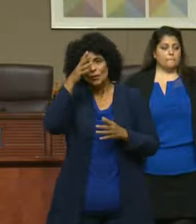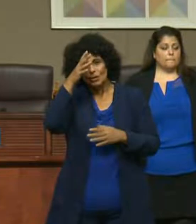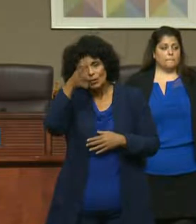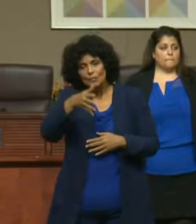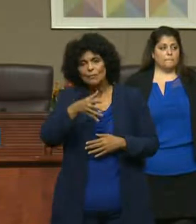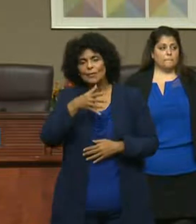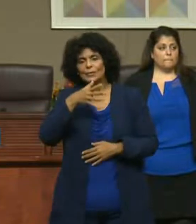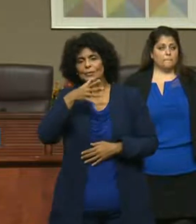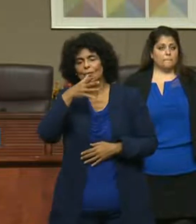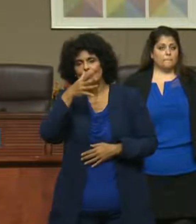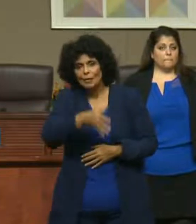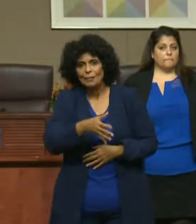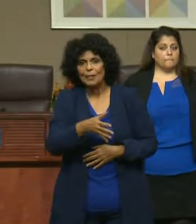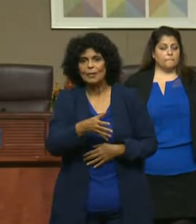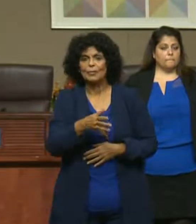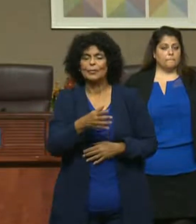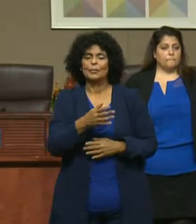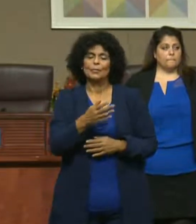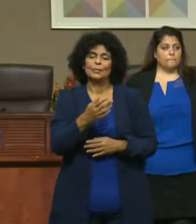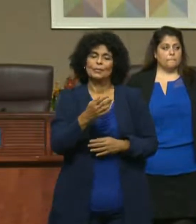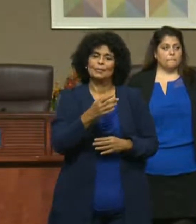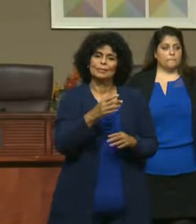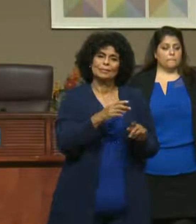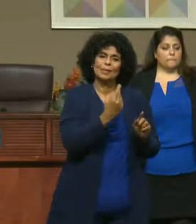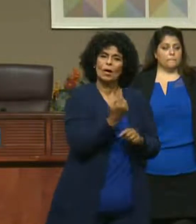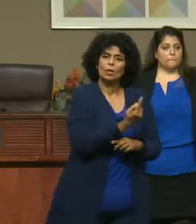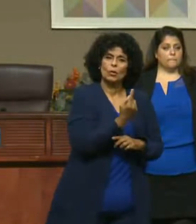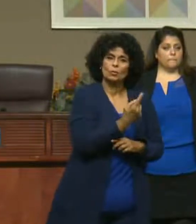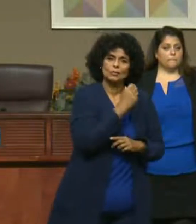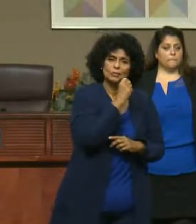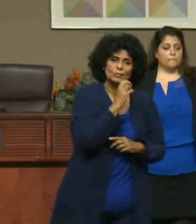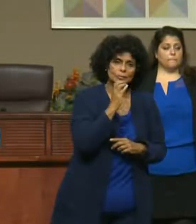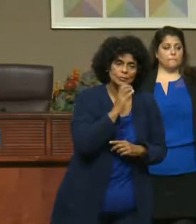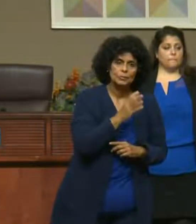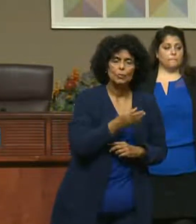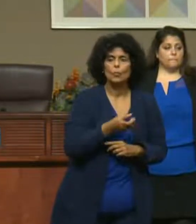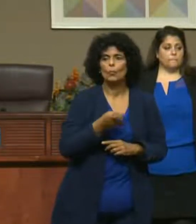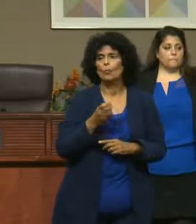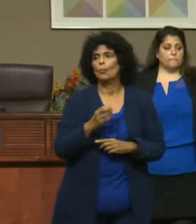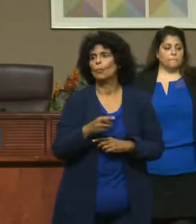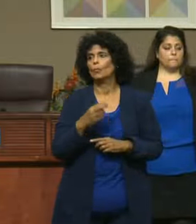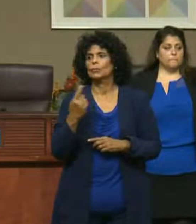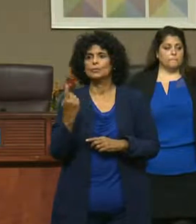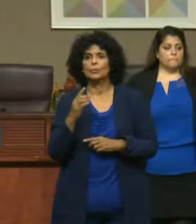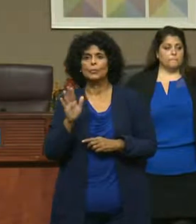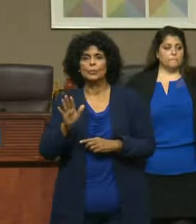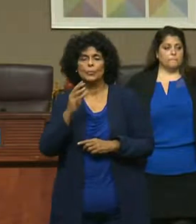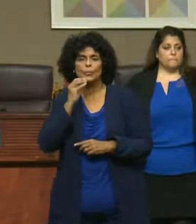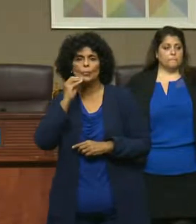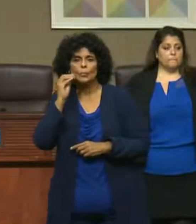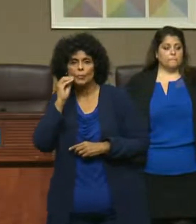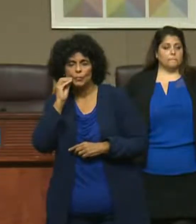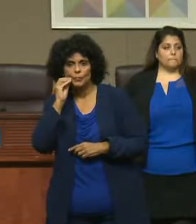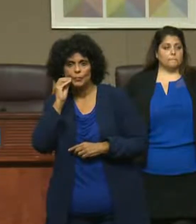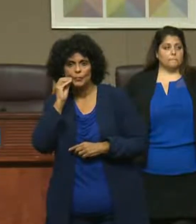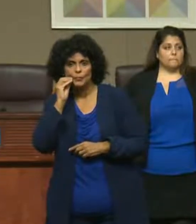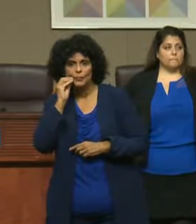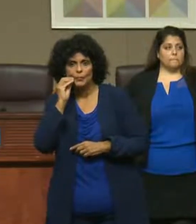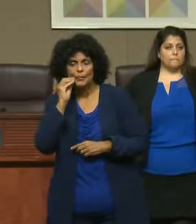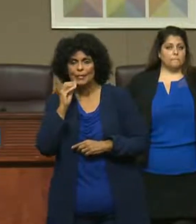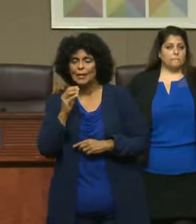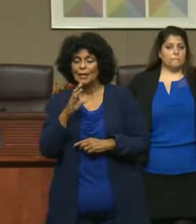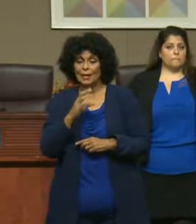at home with them, someone in a long-term facility. And it will take just a few days for this to